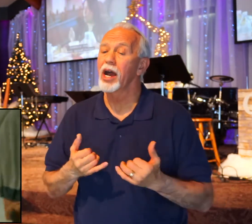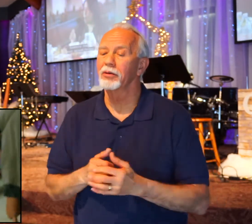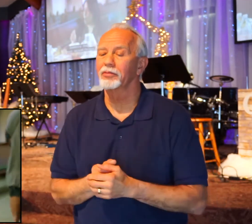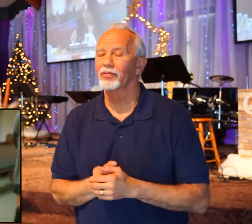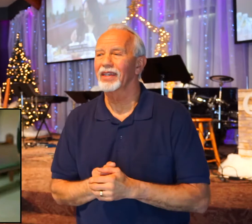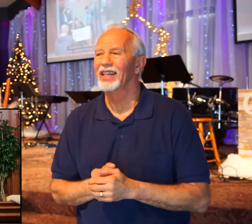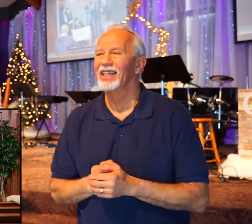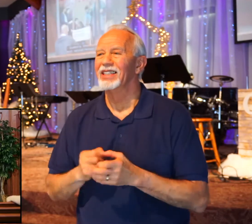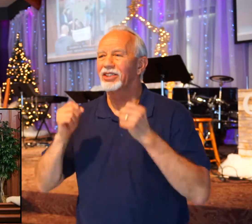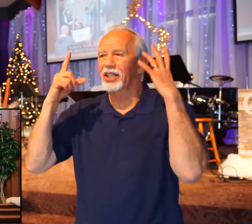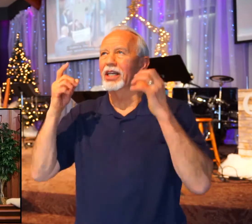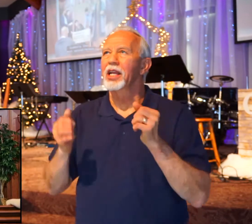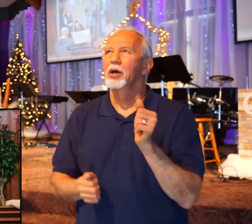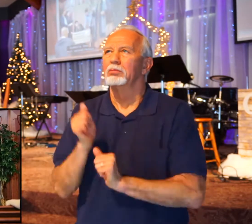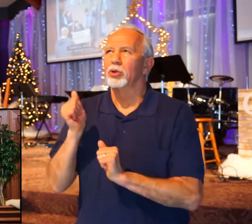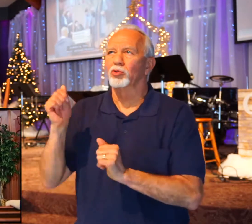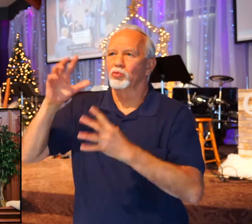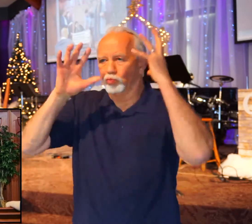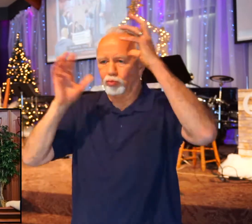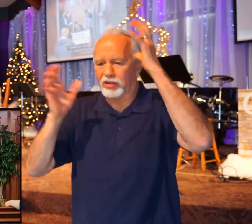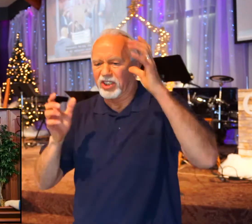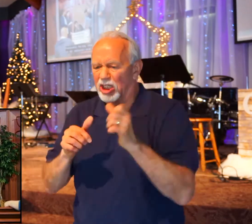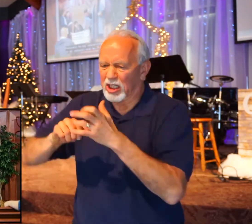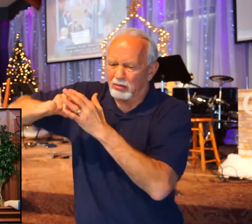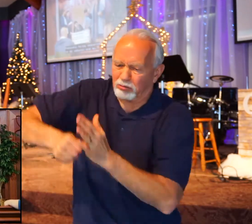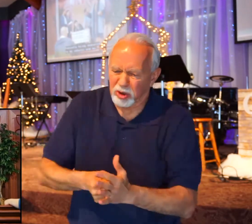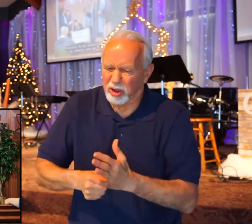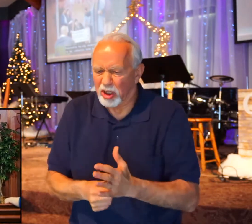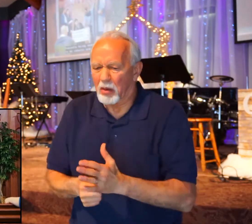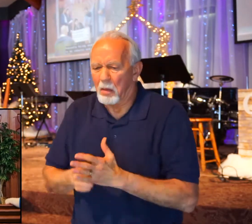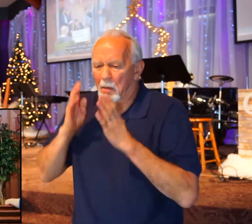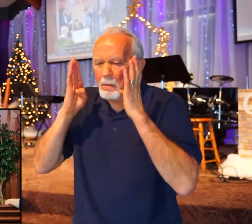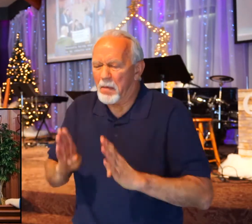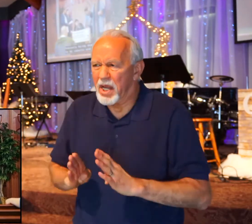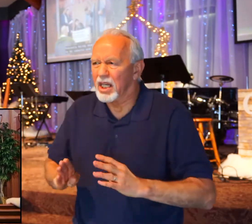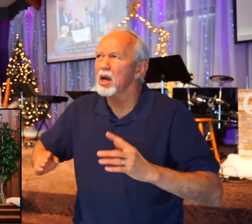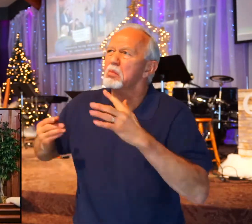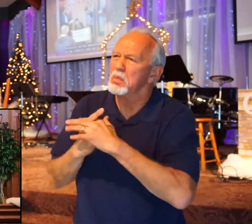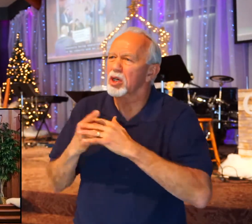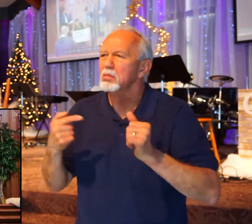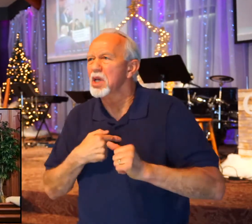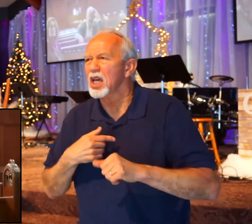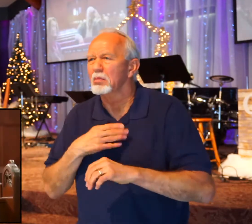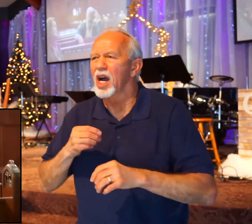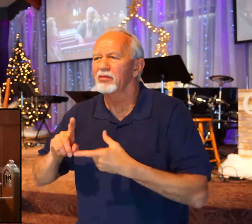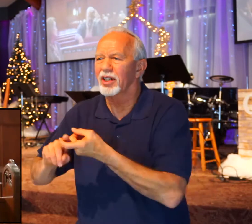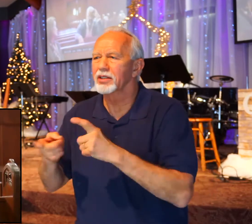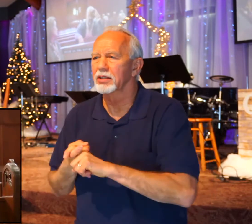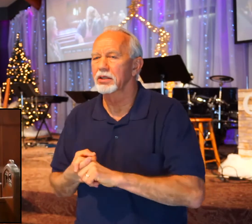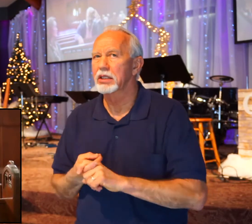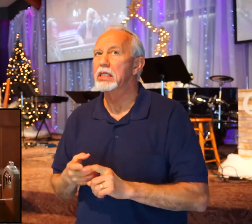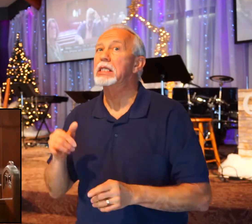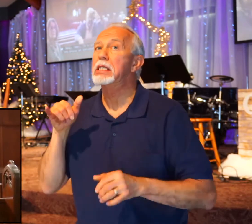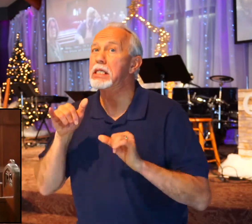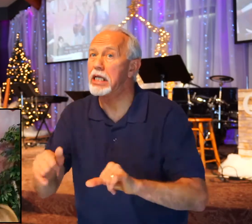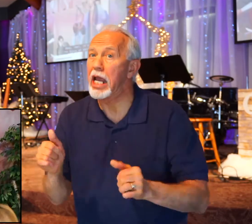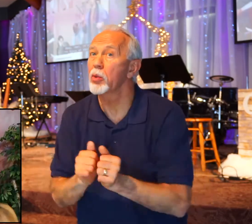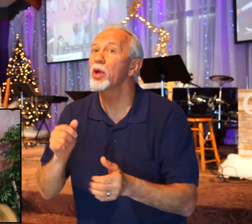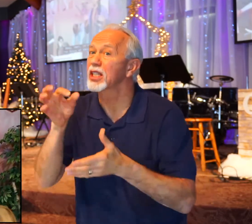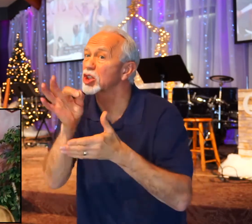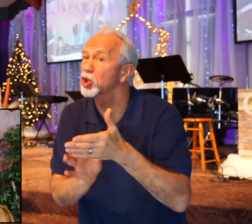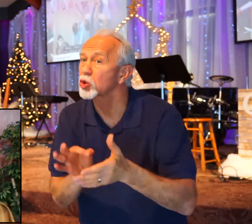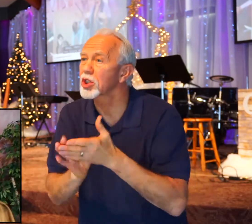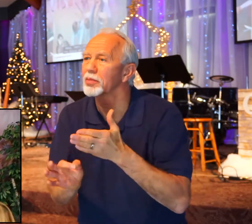Suddenly, the most splendiferous heavenly being appeared to my cohorts and me. Stick to the script, please. Okay, Joel,